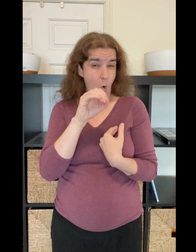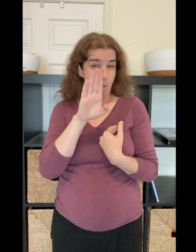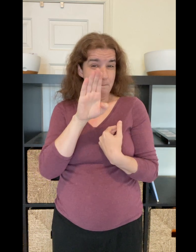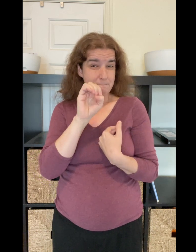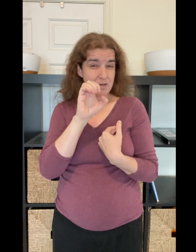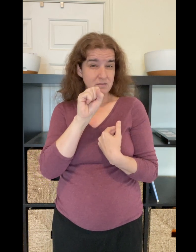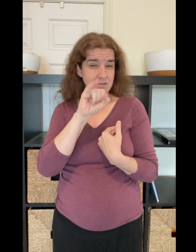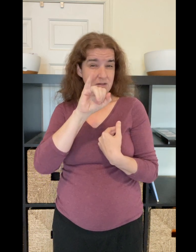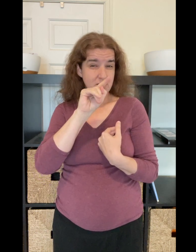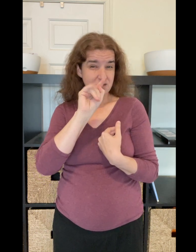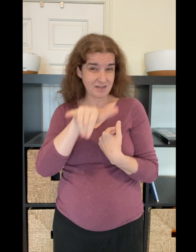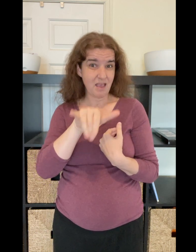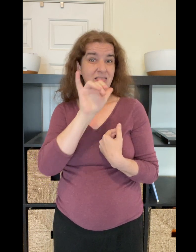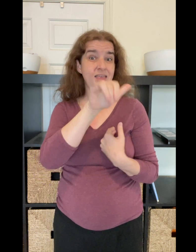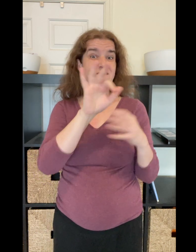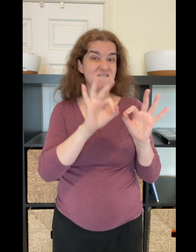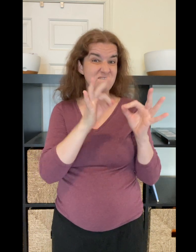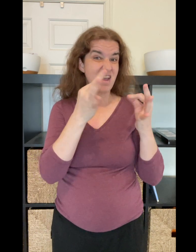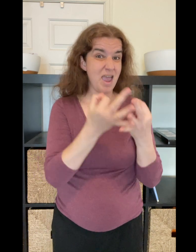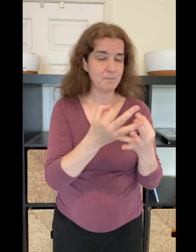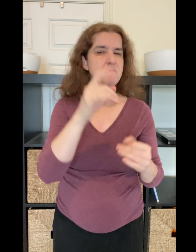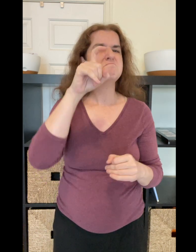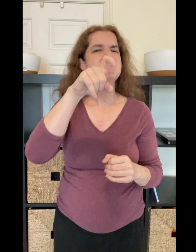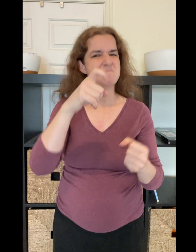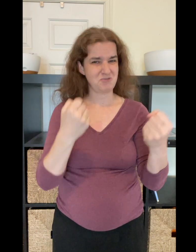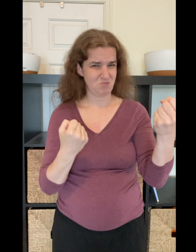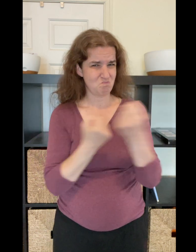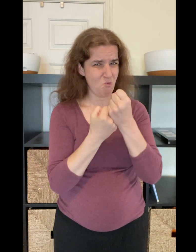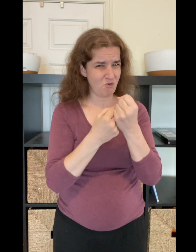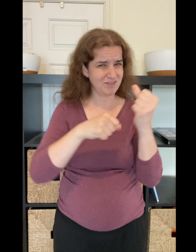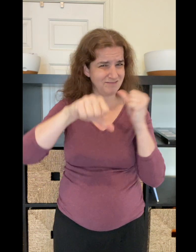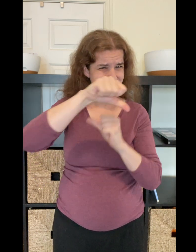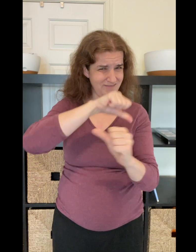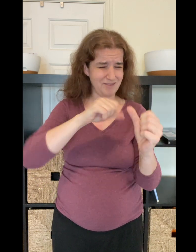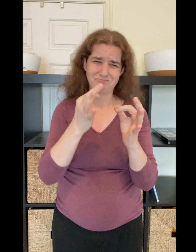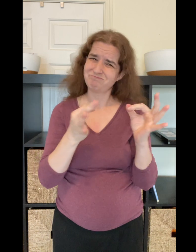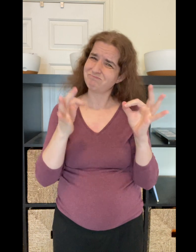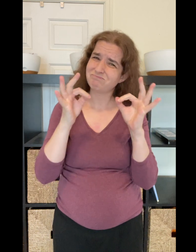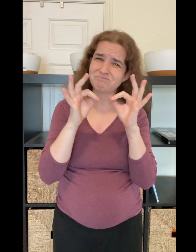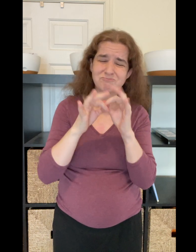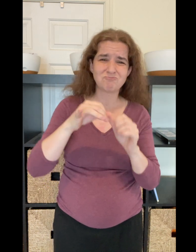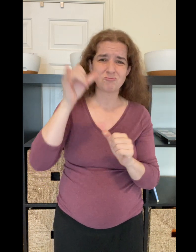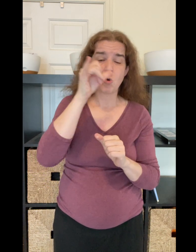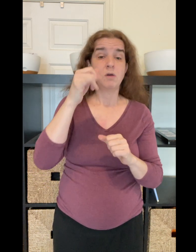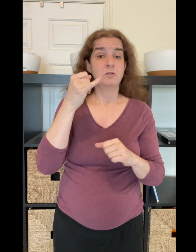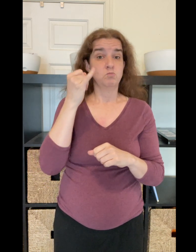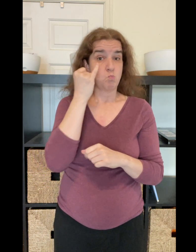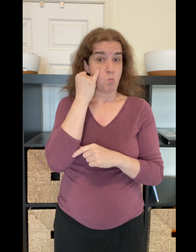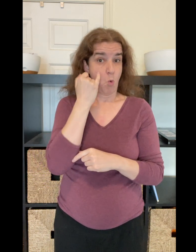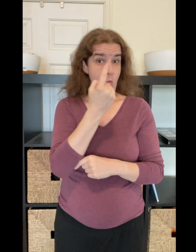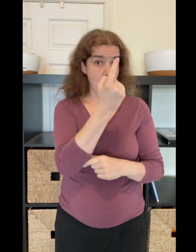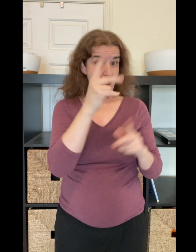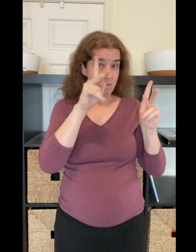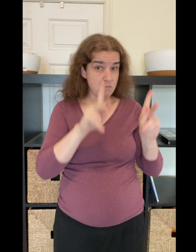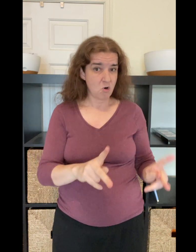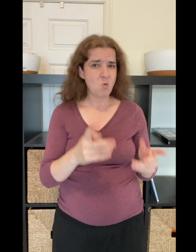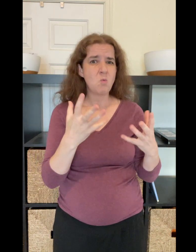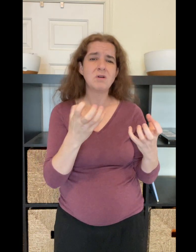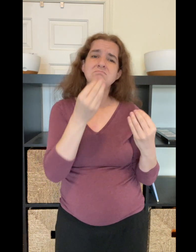that people who have obesity, their family needs to be supportive. They need to be supporting each